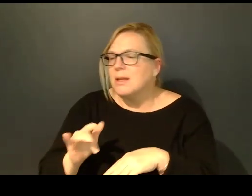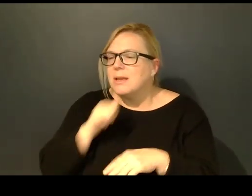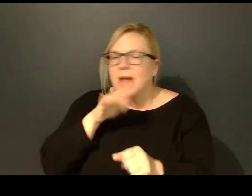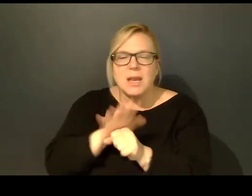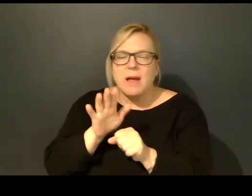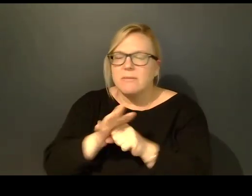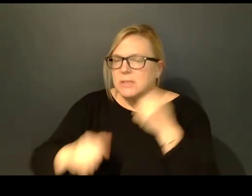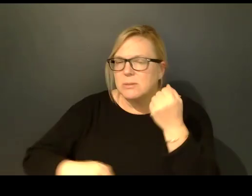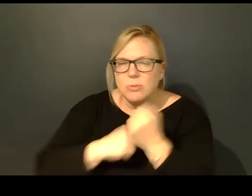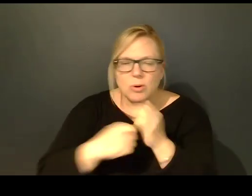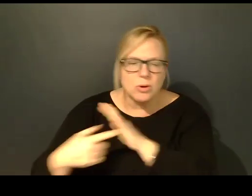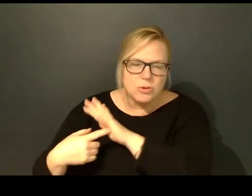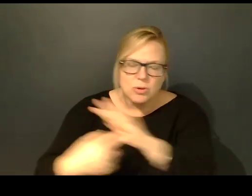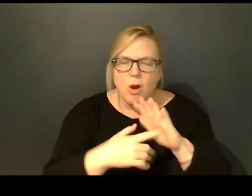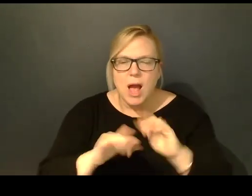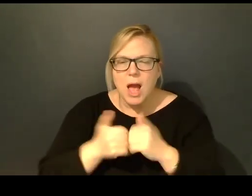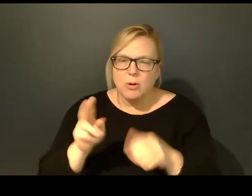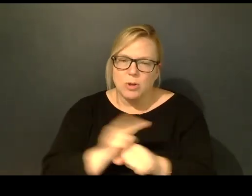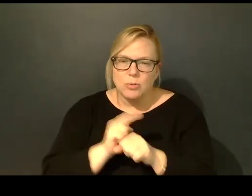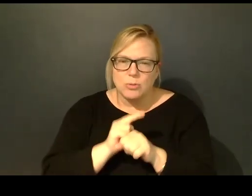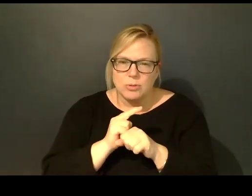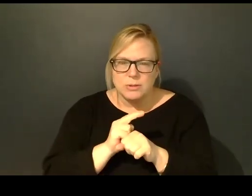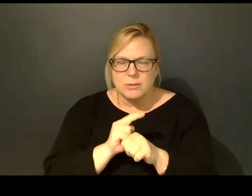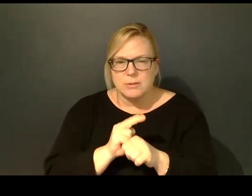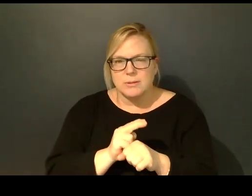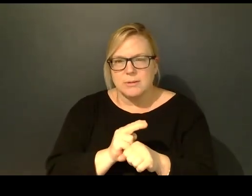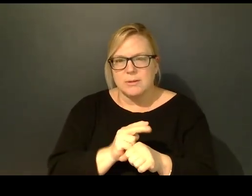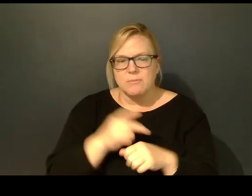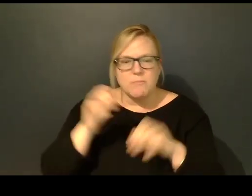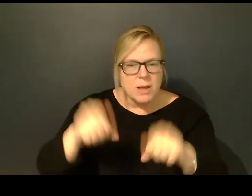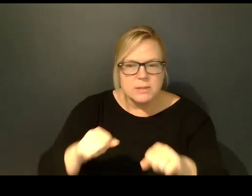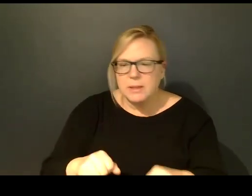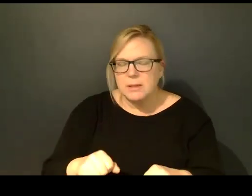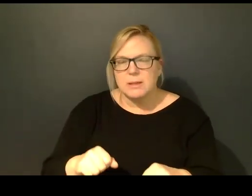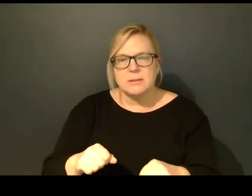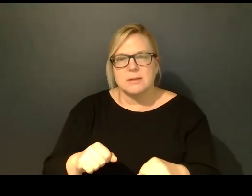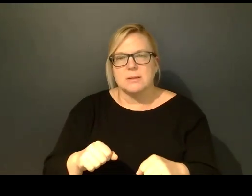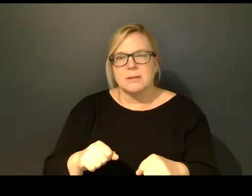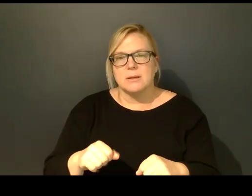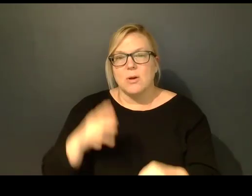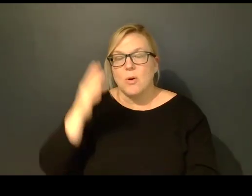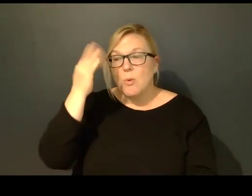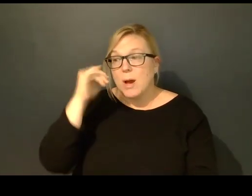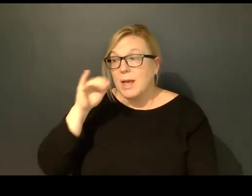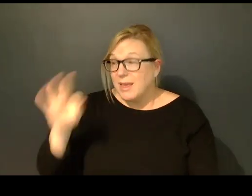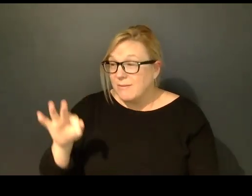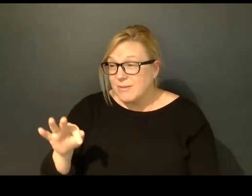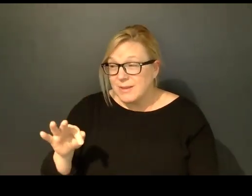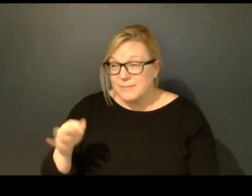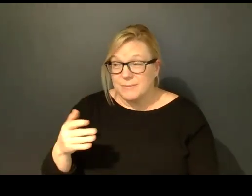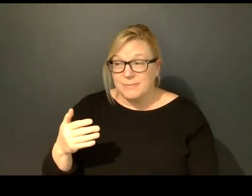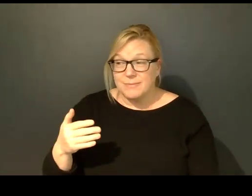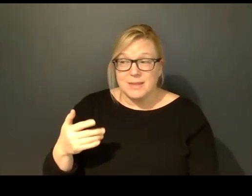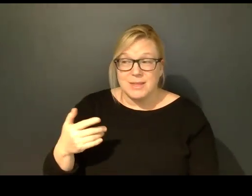and show them how it's used, all the possibilities. Because if you're not familiar with ADHD,